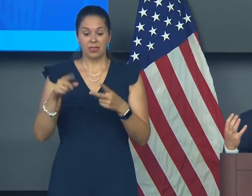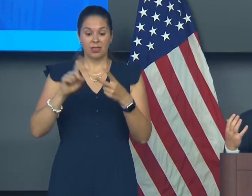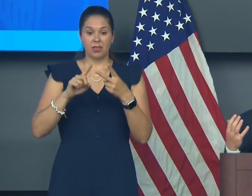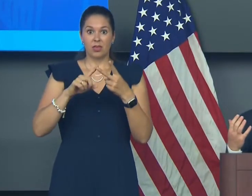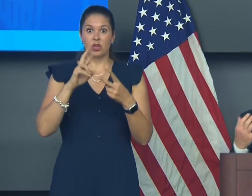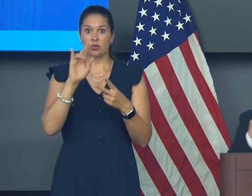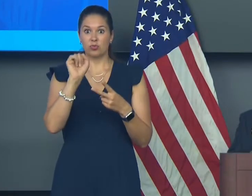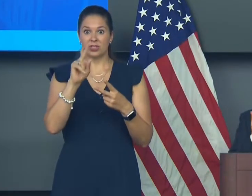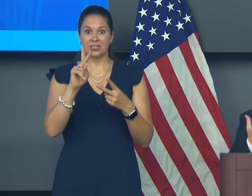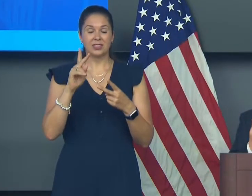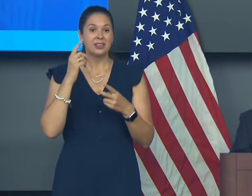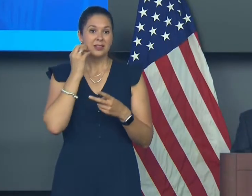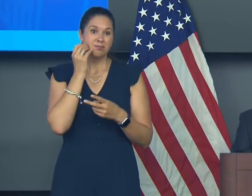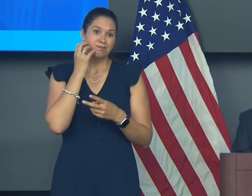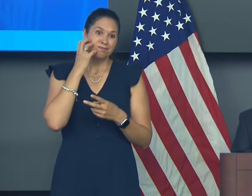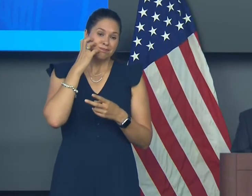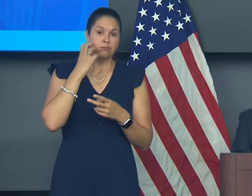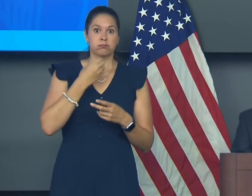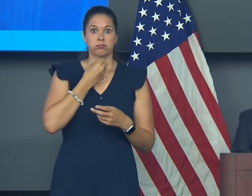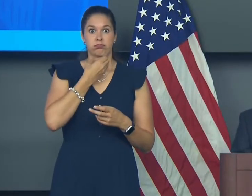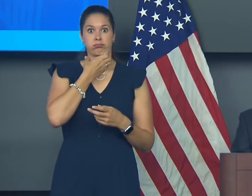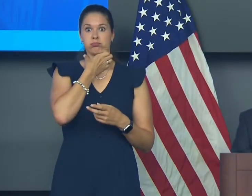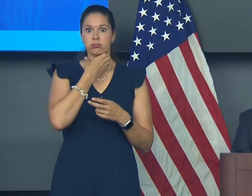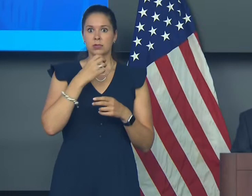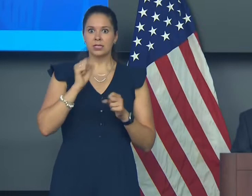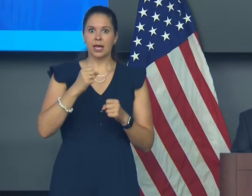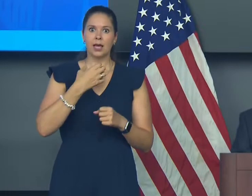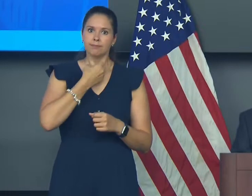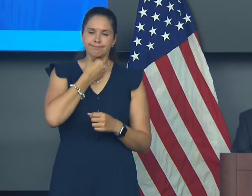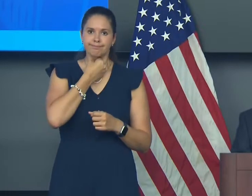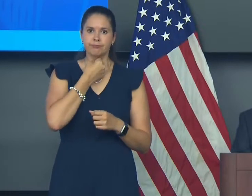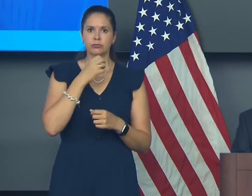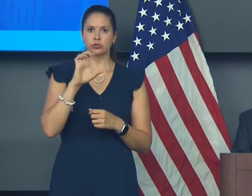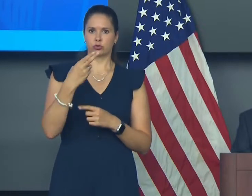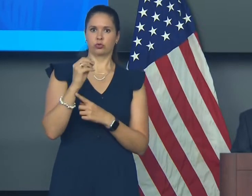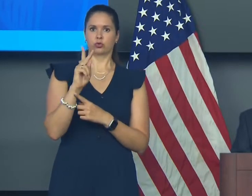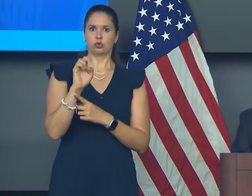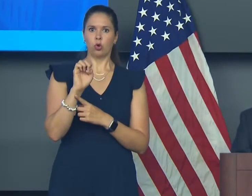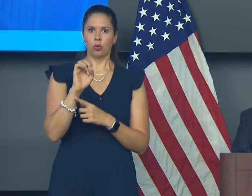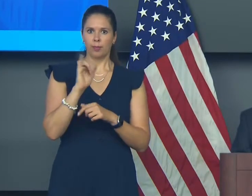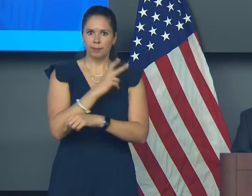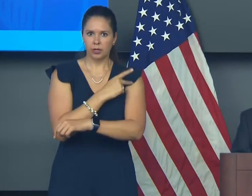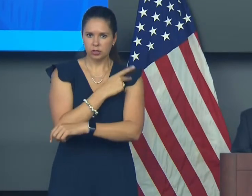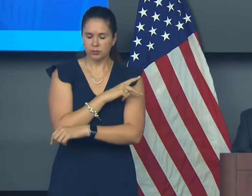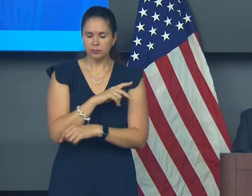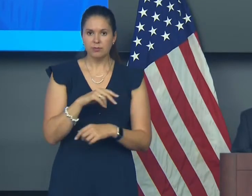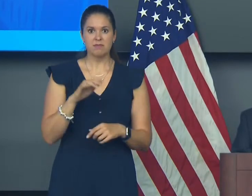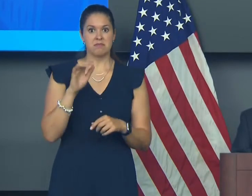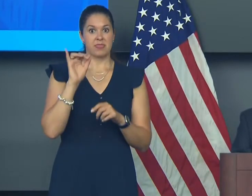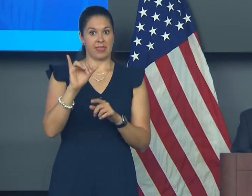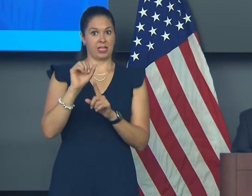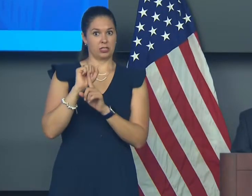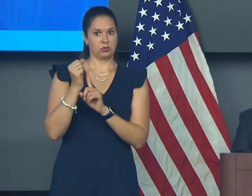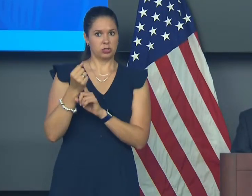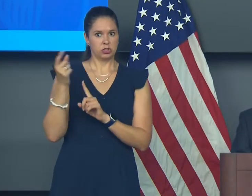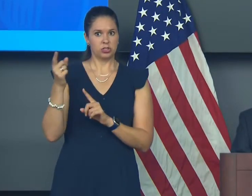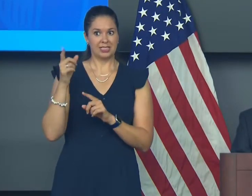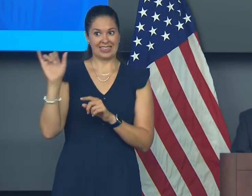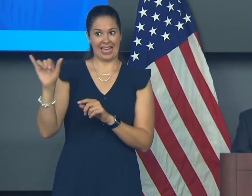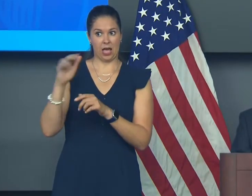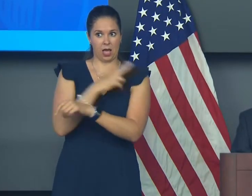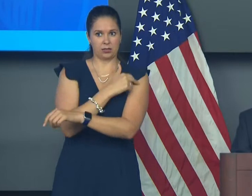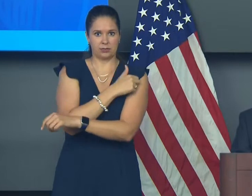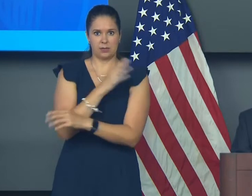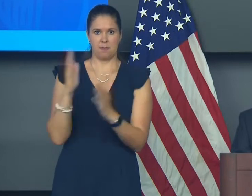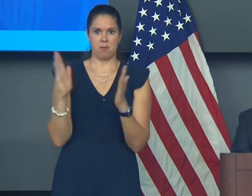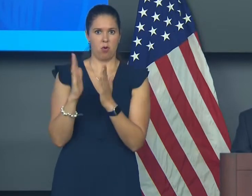can swell to the point that it occludes the airway and chokes the patient, also a fatal complication. This was a smaller hospital that did not